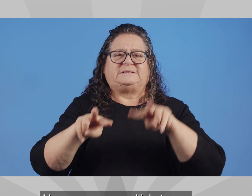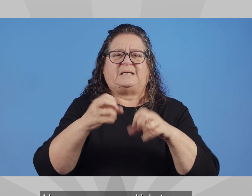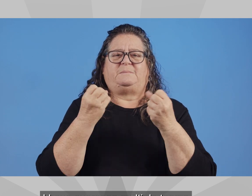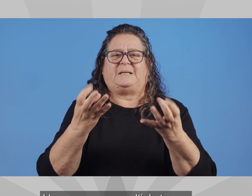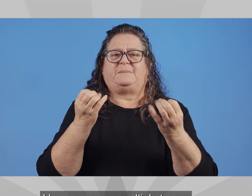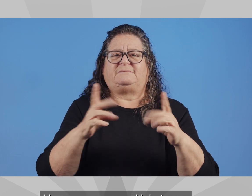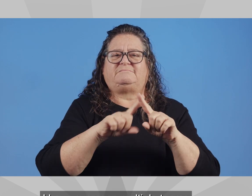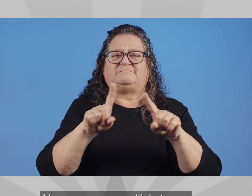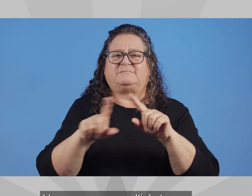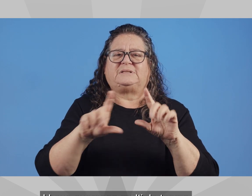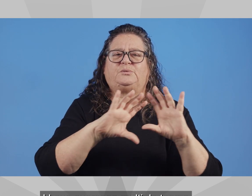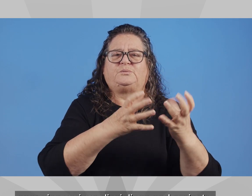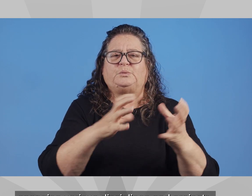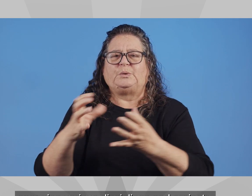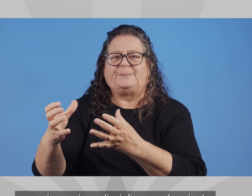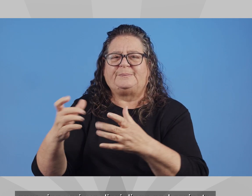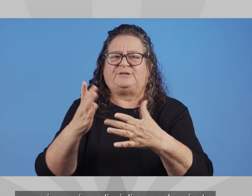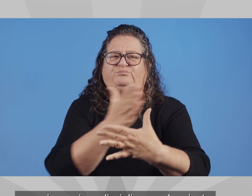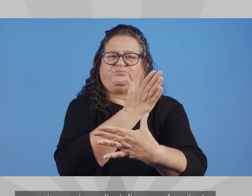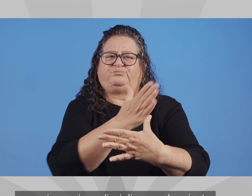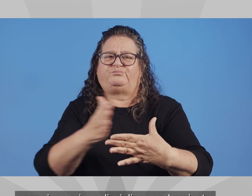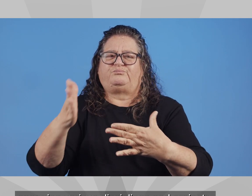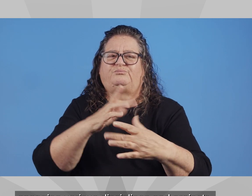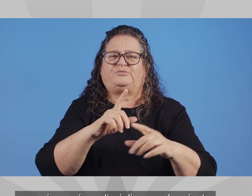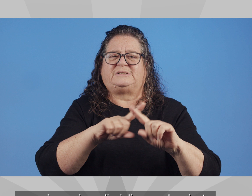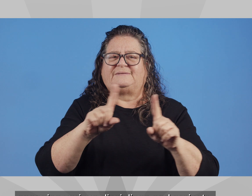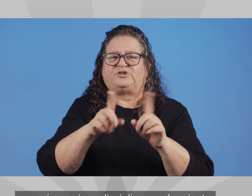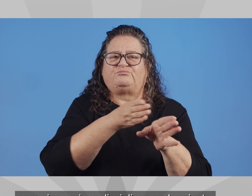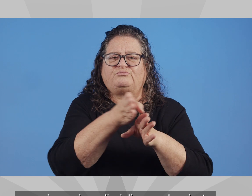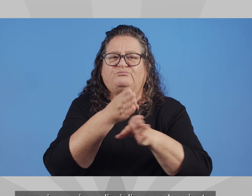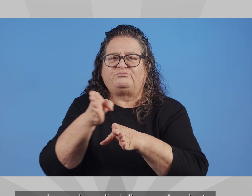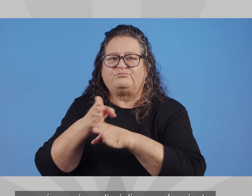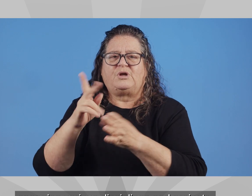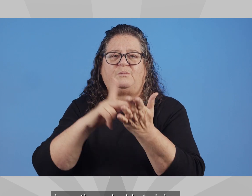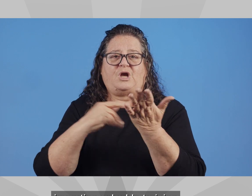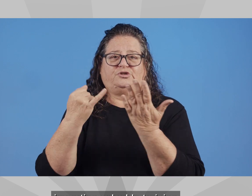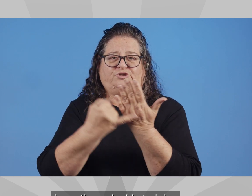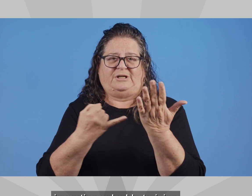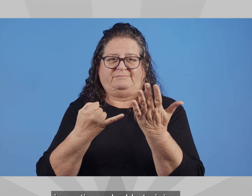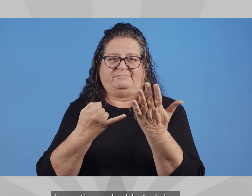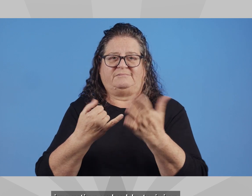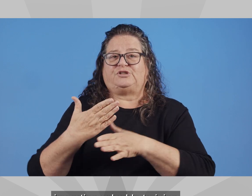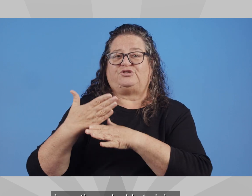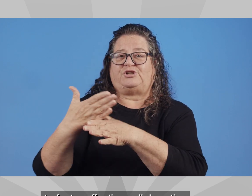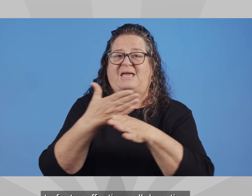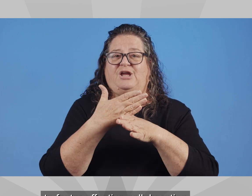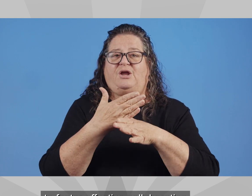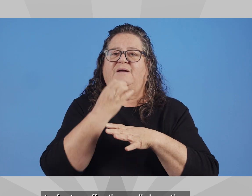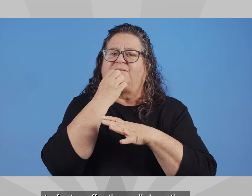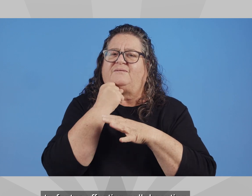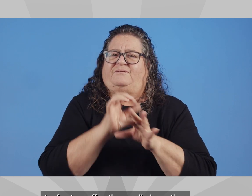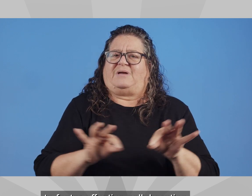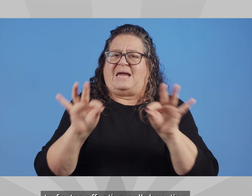I have overseen multiple teams spanning various disciplines and projects, imparting valuable training to